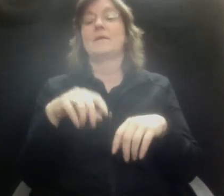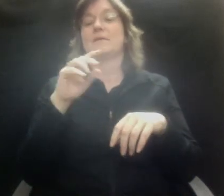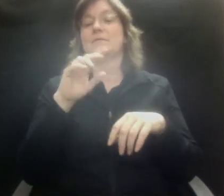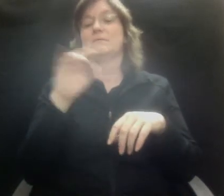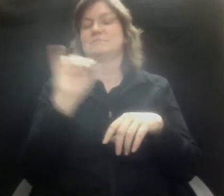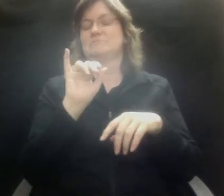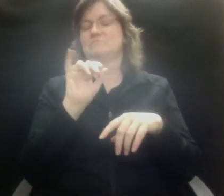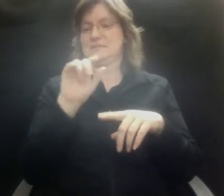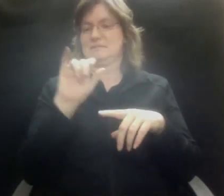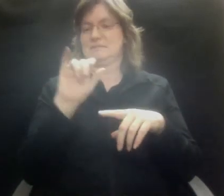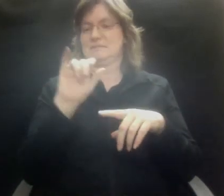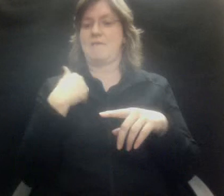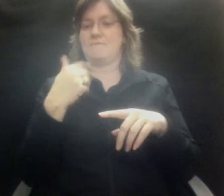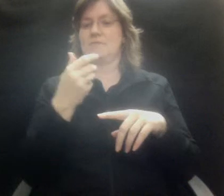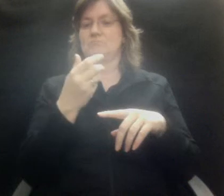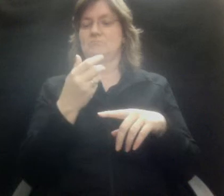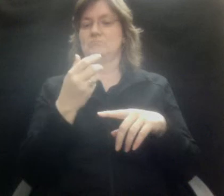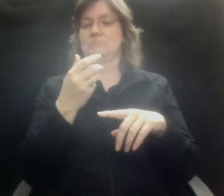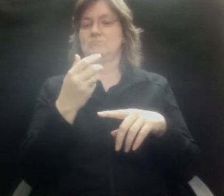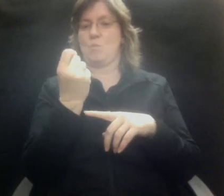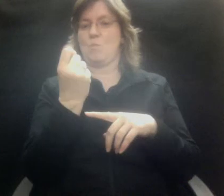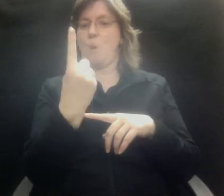works in collaboration with every other organ system.